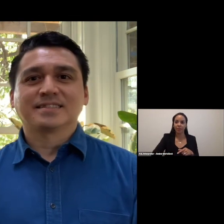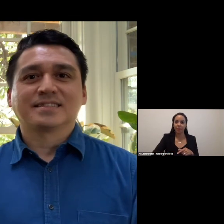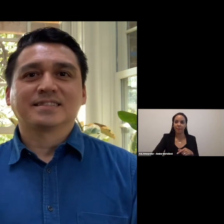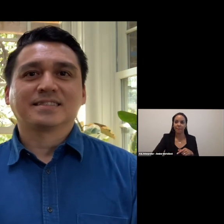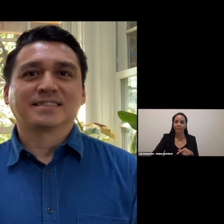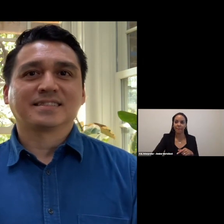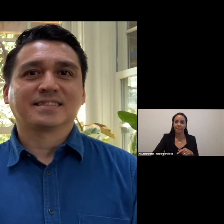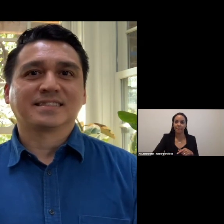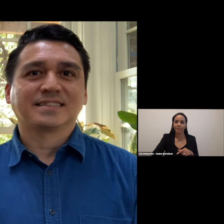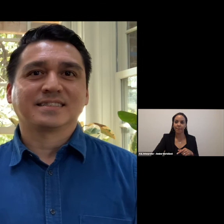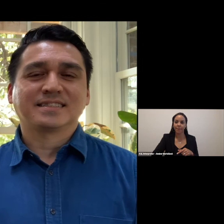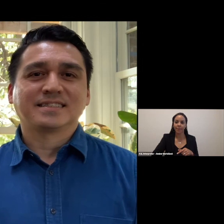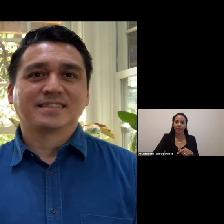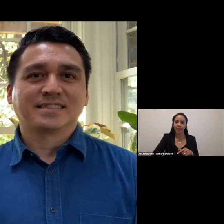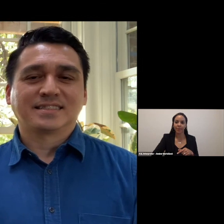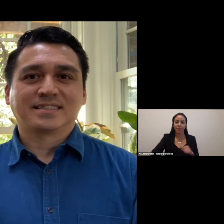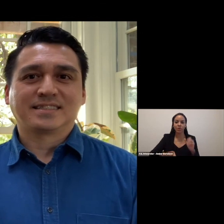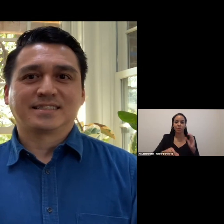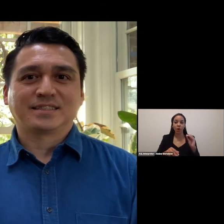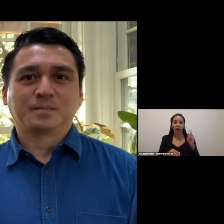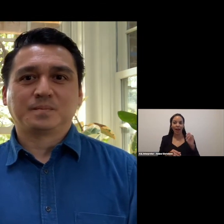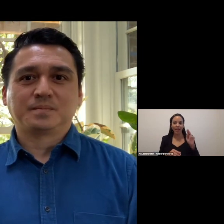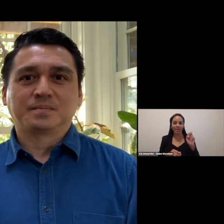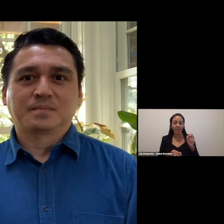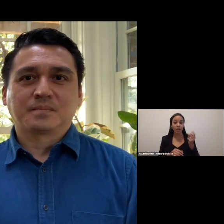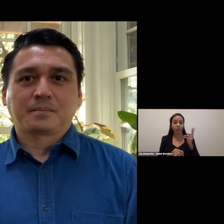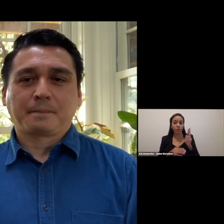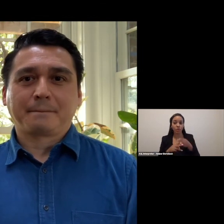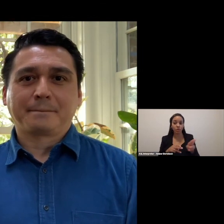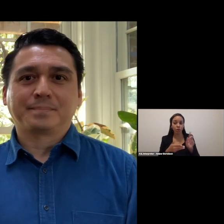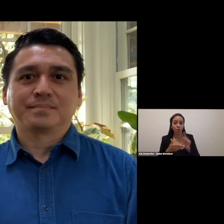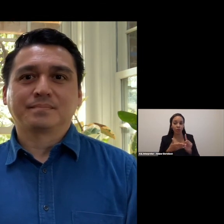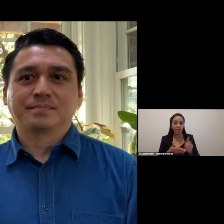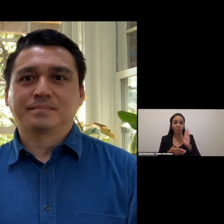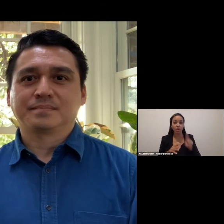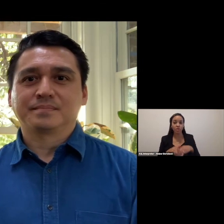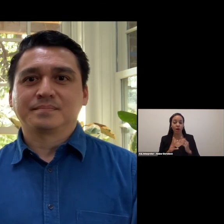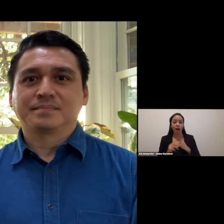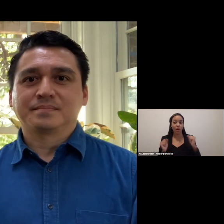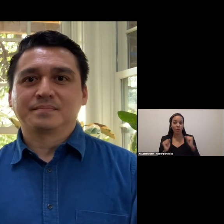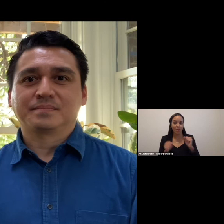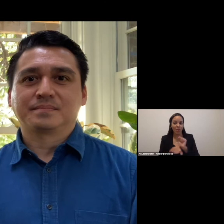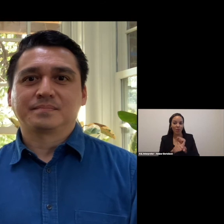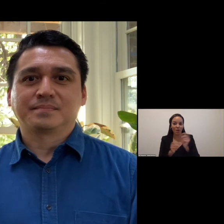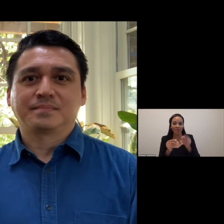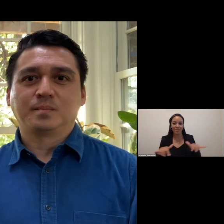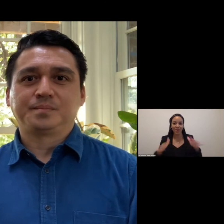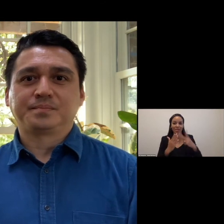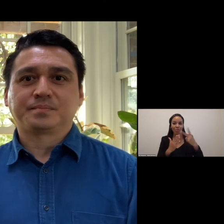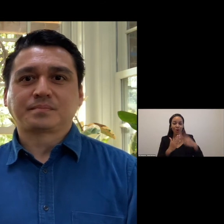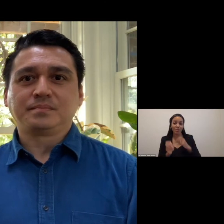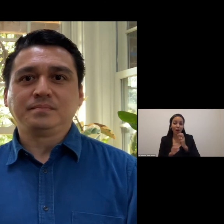is. Residencies can play such a large part of an artist's practice. The environment can inform an artist's experience, either directly